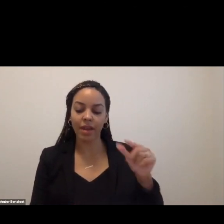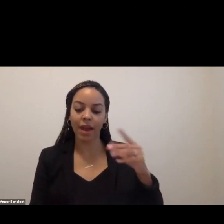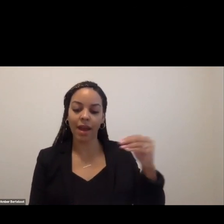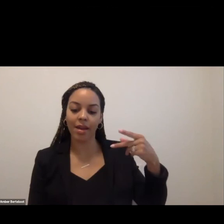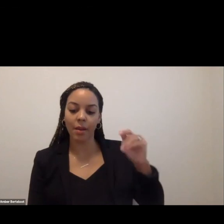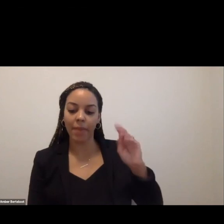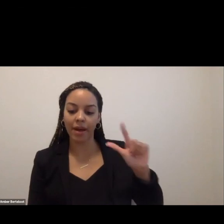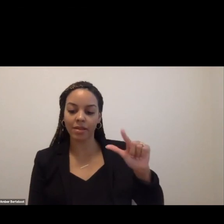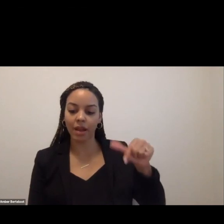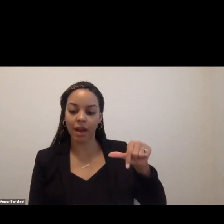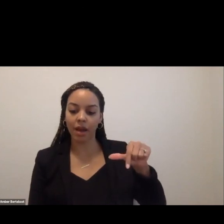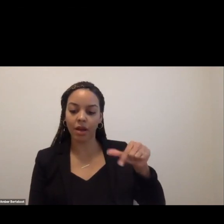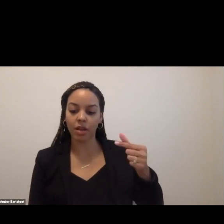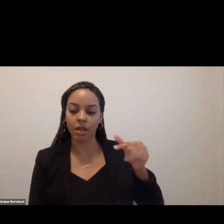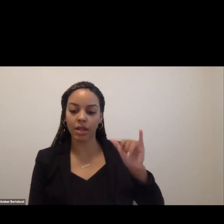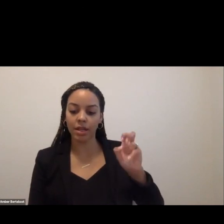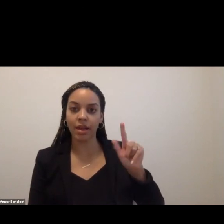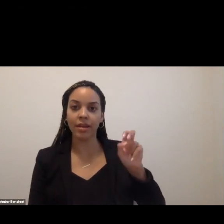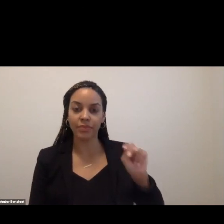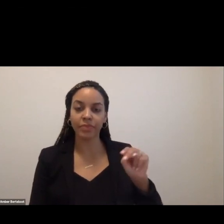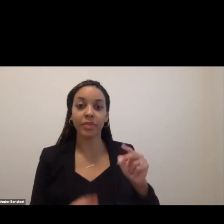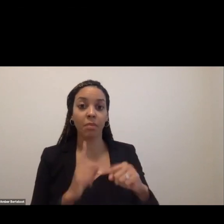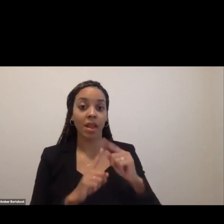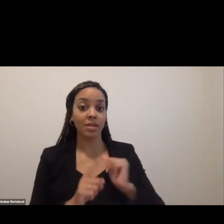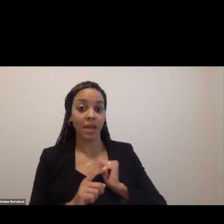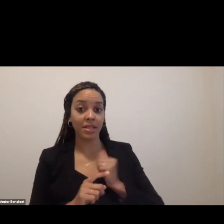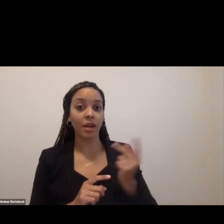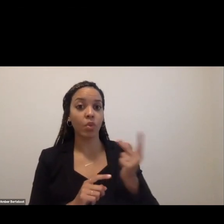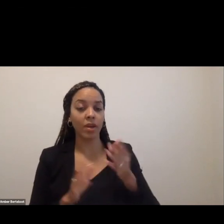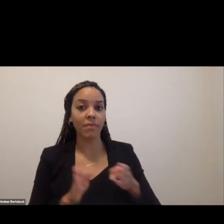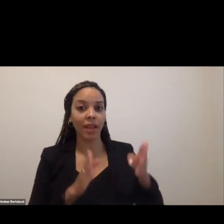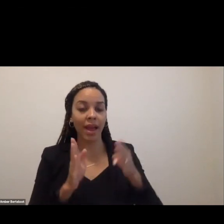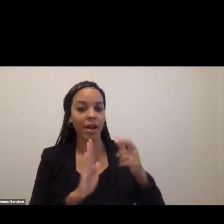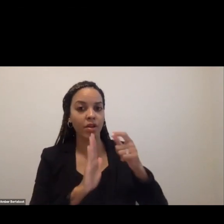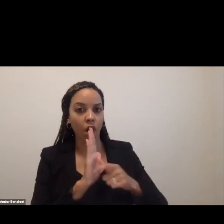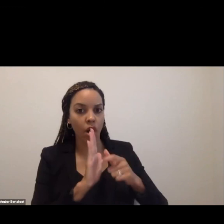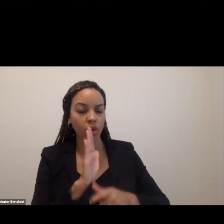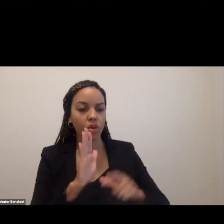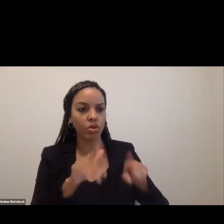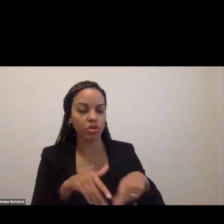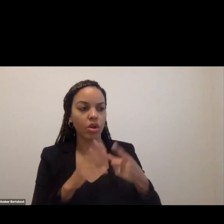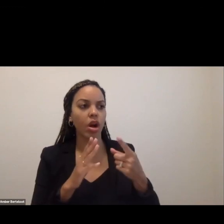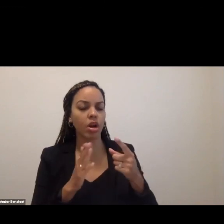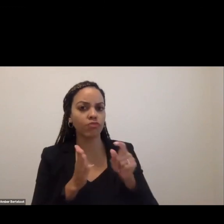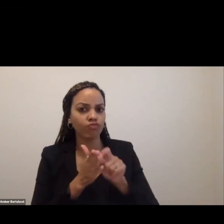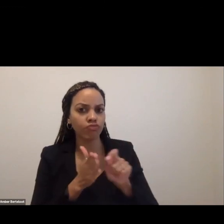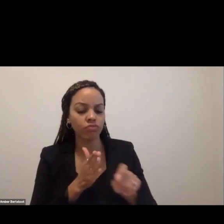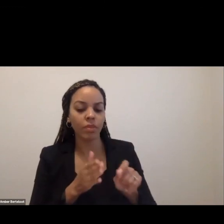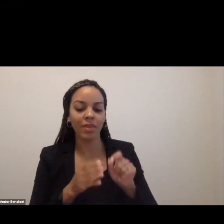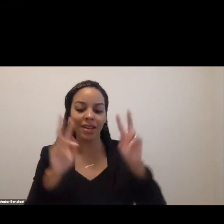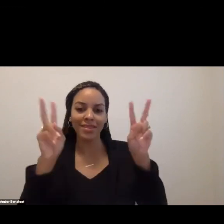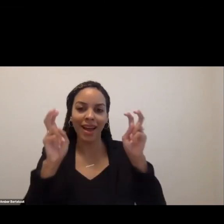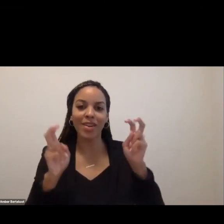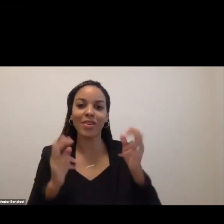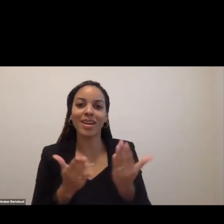a compilation of articles about residencies that got the title Contemporary Artist Residencies, Reclaiming Time